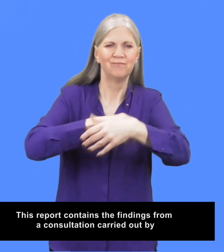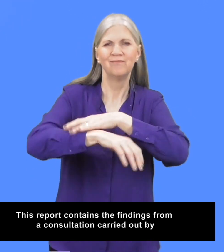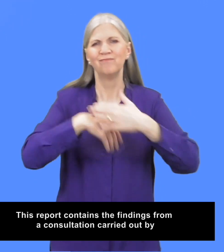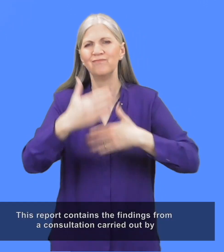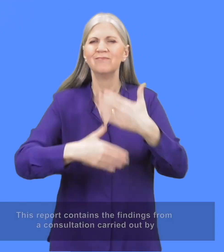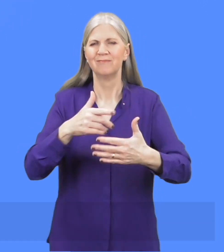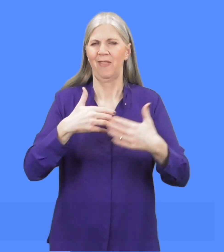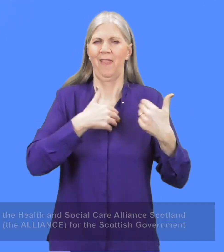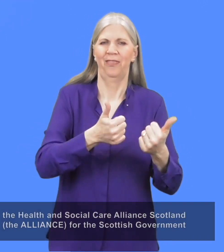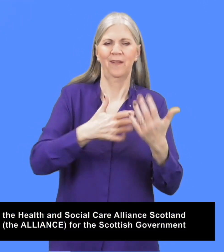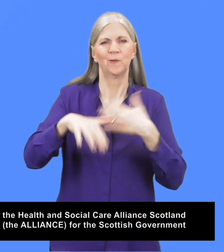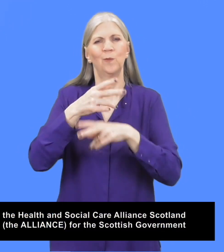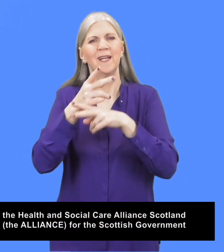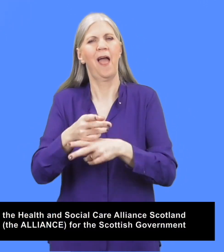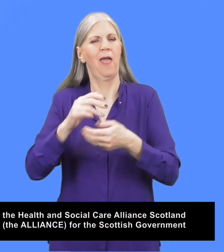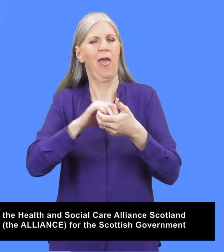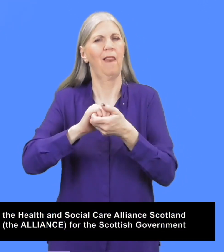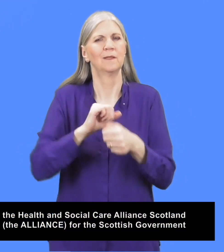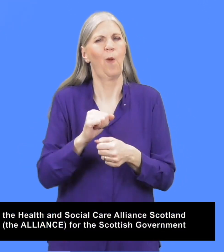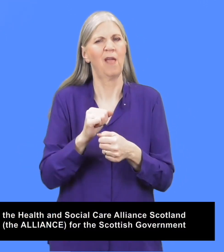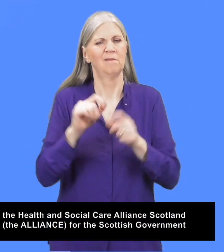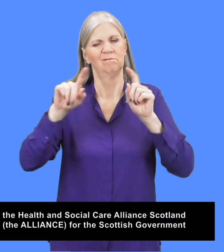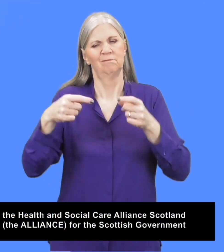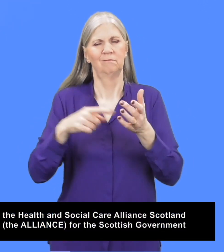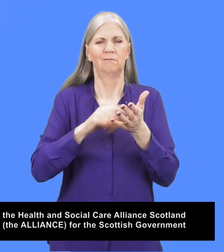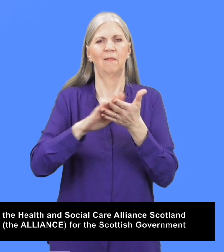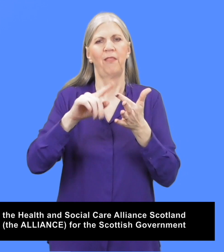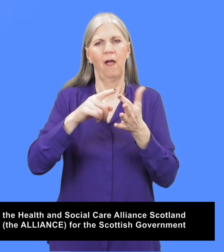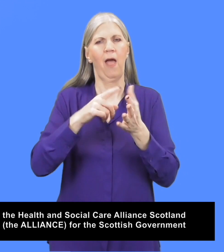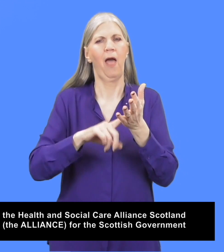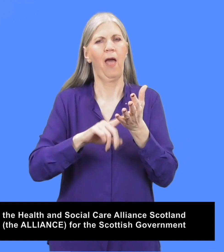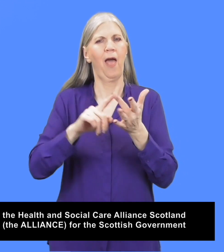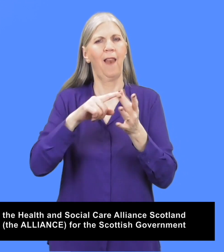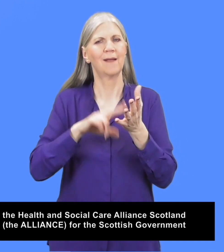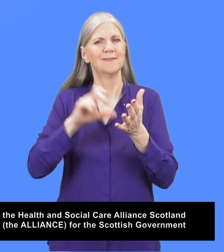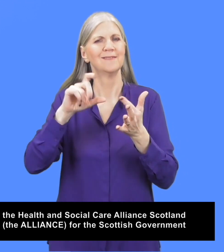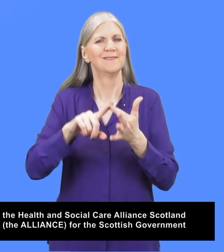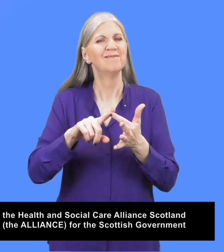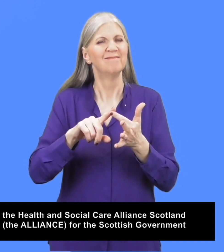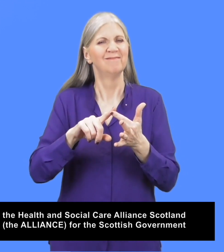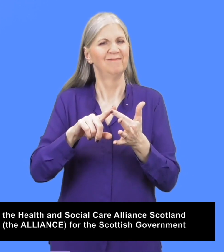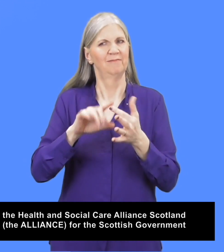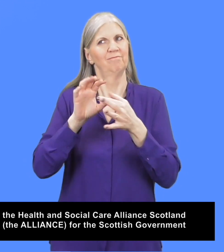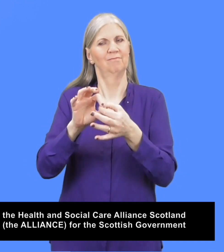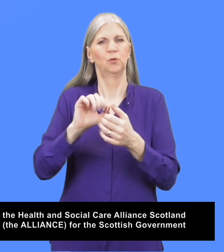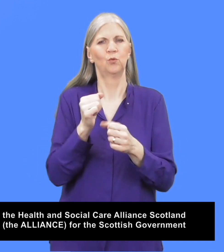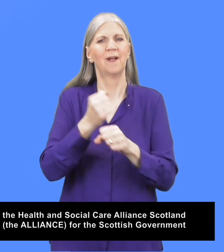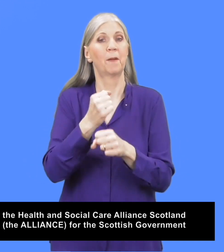by the Health and Social Care Alliance Scotland, the Alliance, for the Scottish Government,